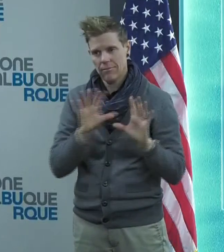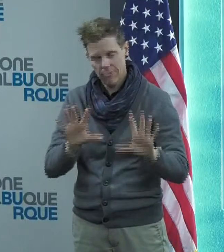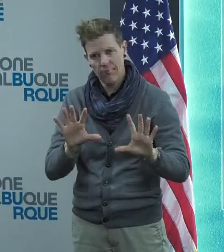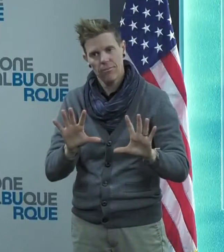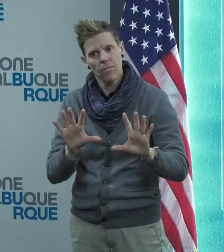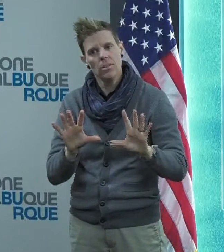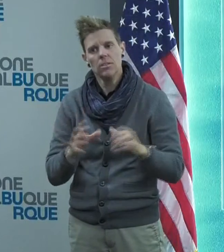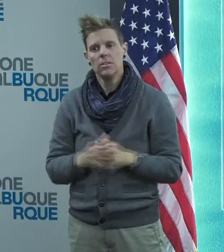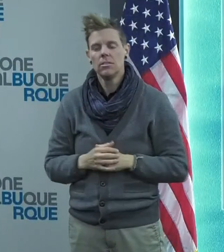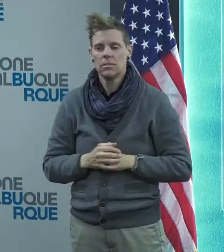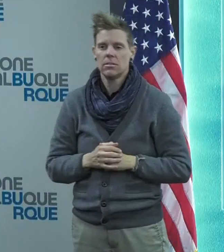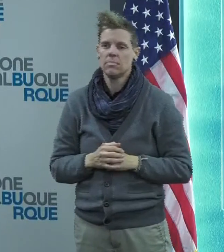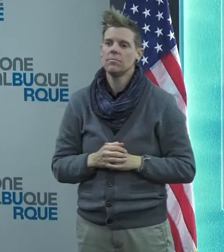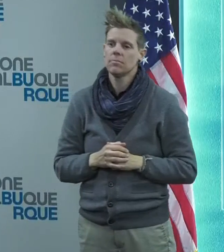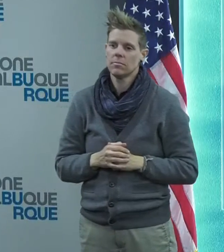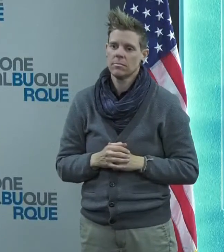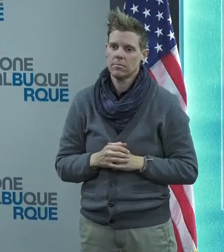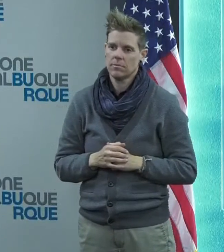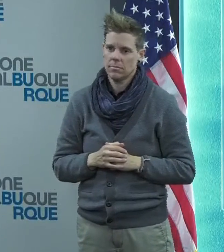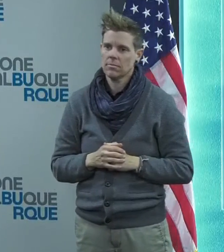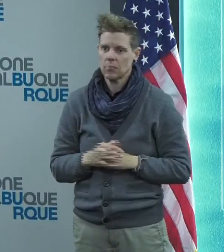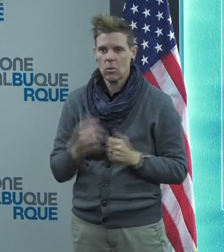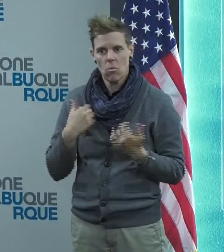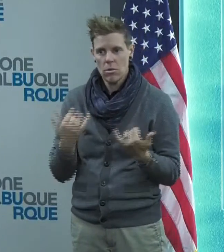absolutely look at every tool available.